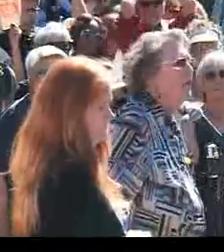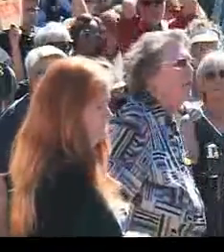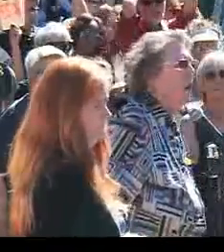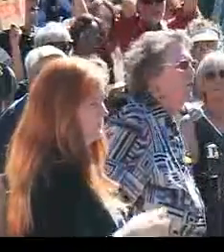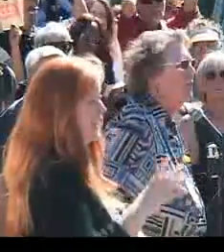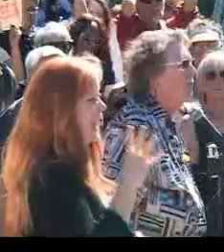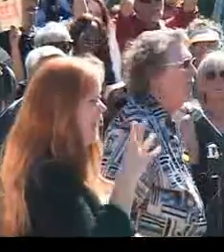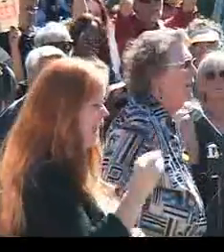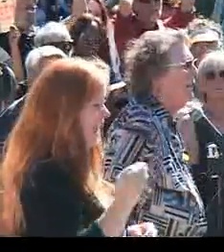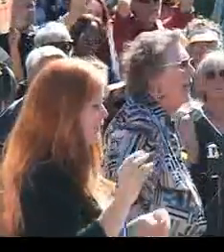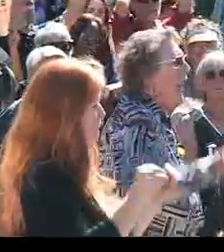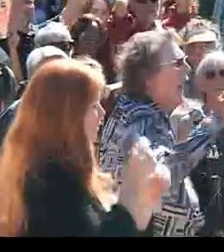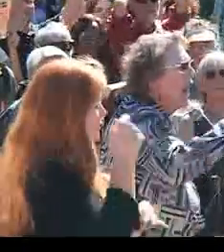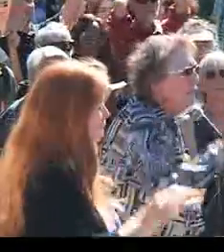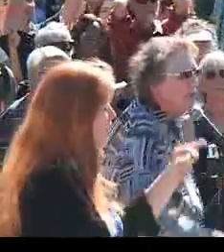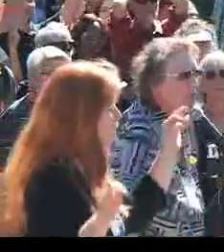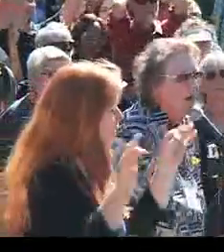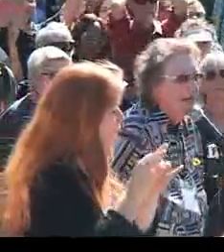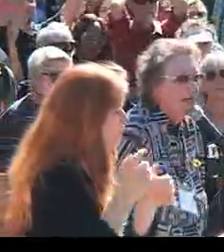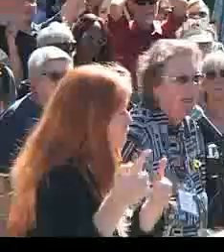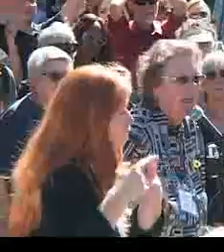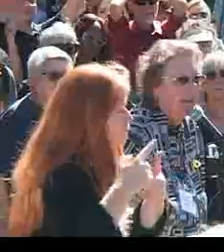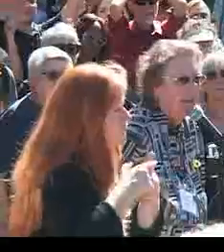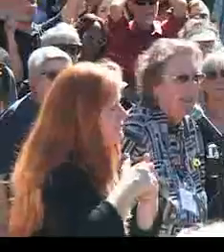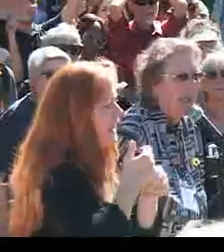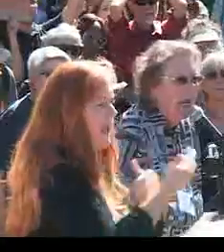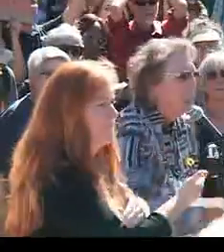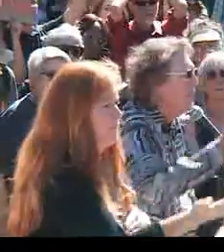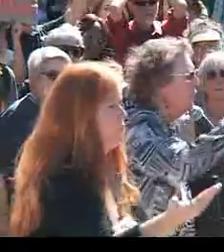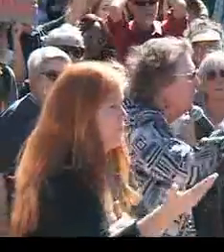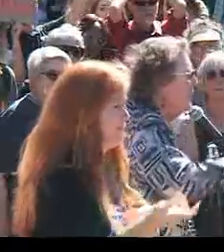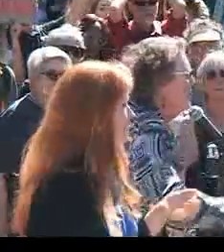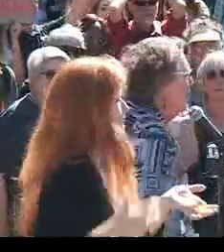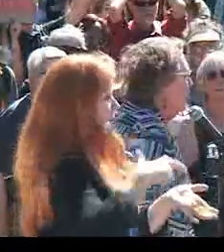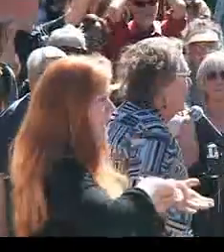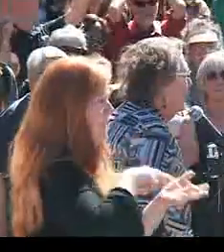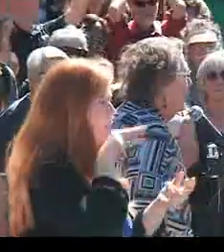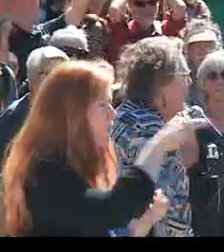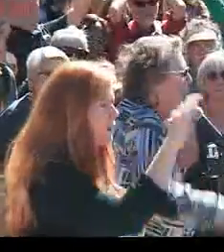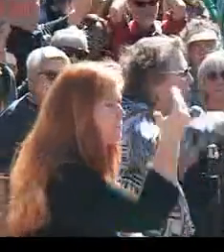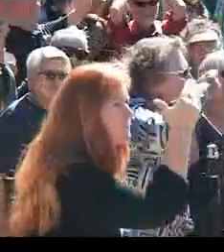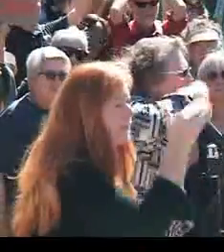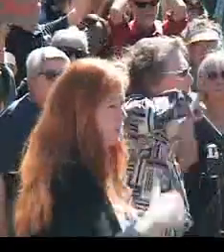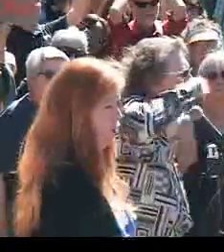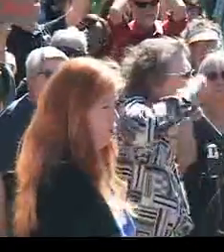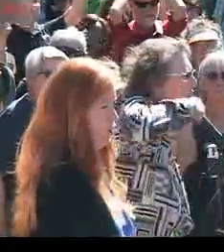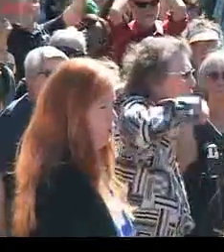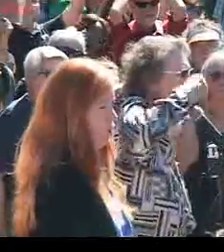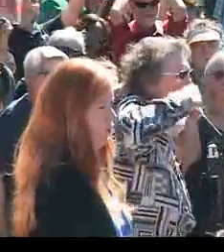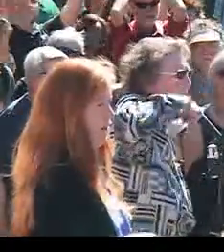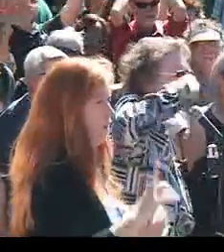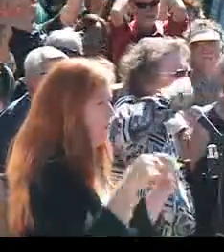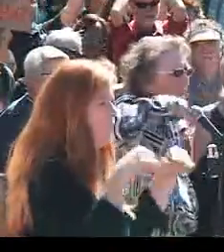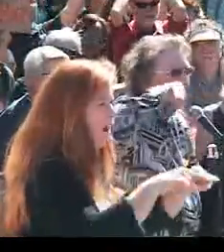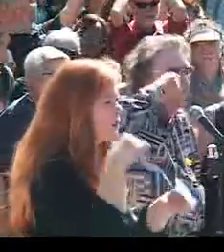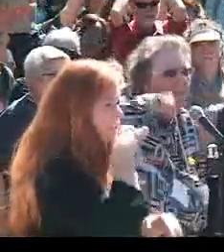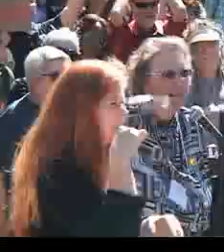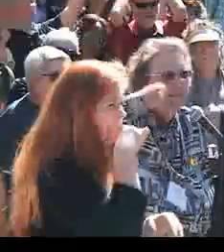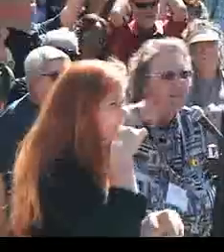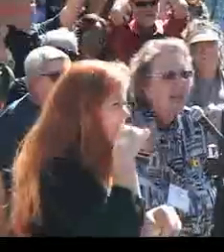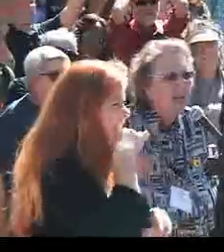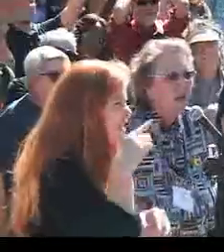And here's the most important. Every morning, get up and look in the mirror. And as you're brushing those